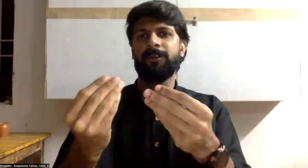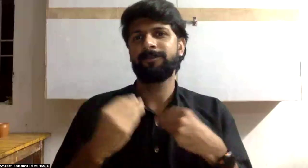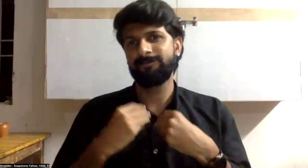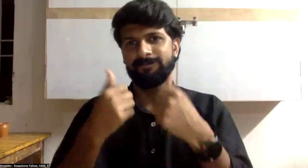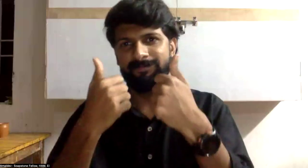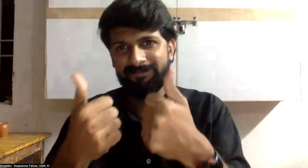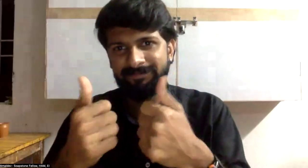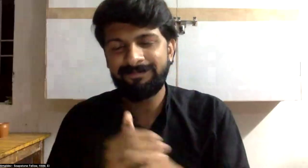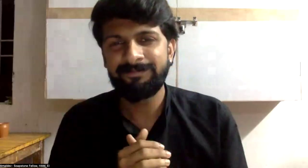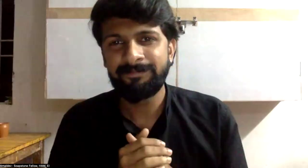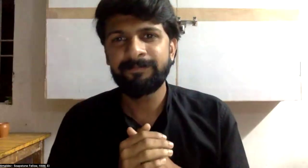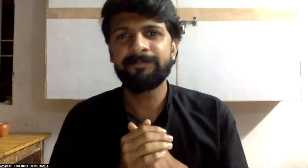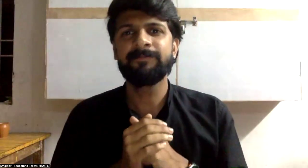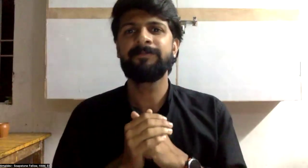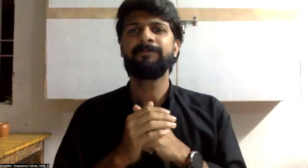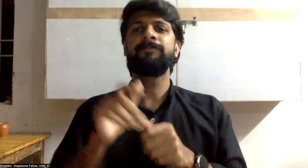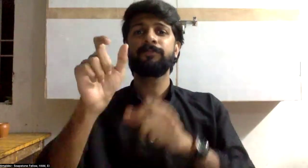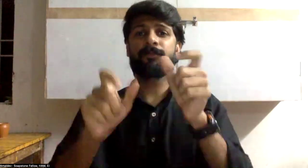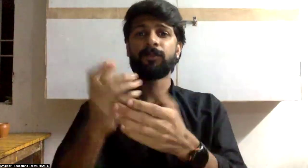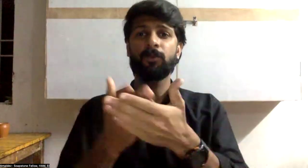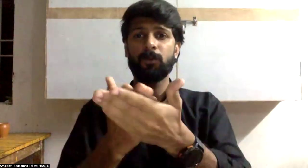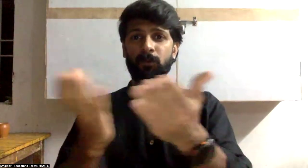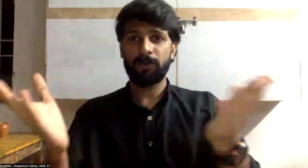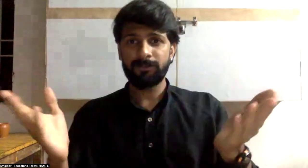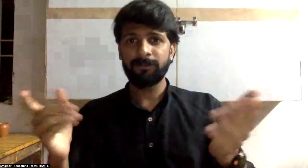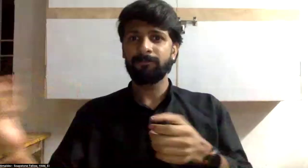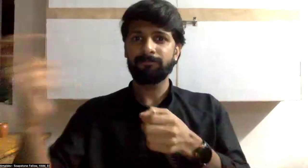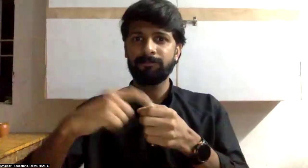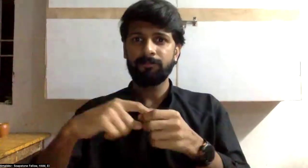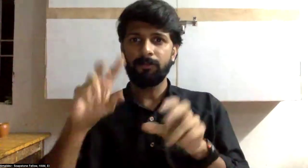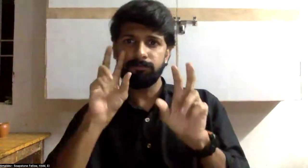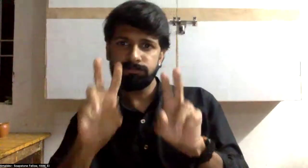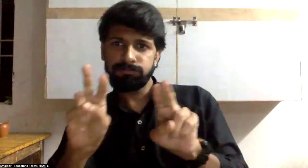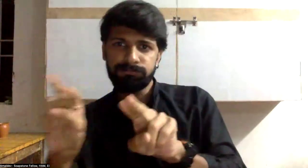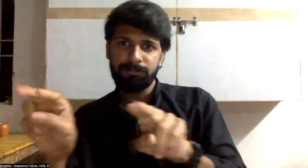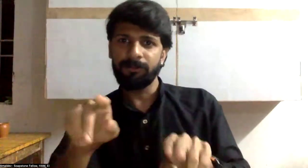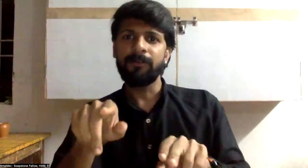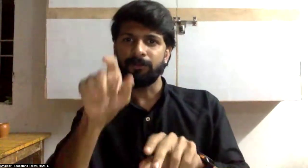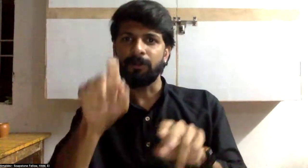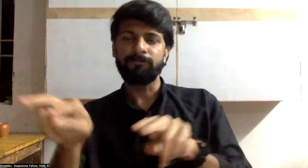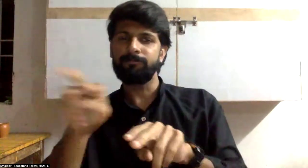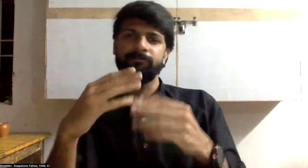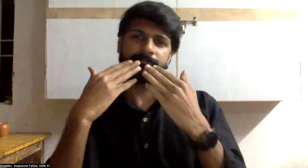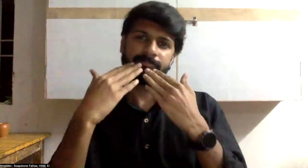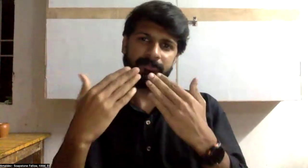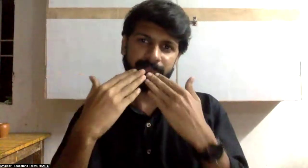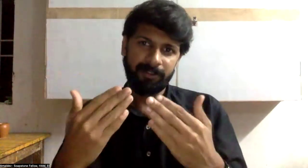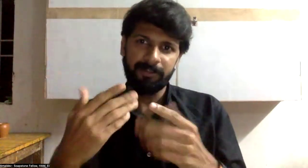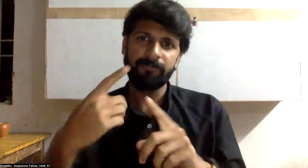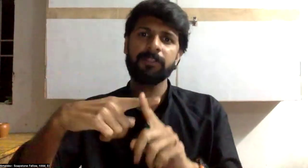evening and for your valuable input. Thank you, everyone who's taken the time